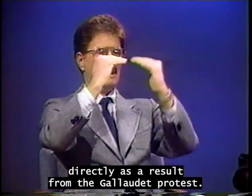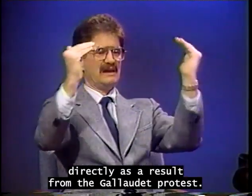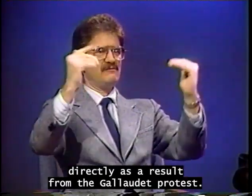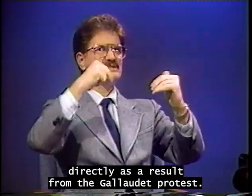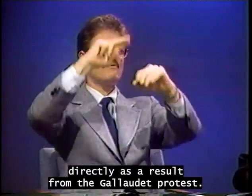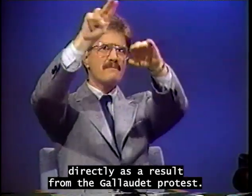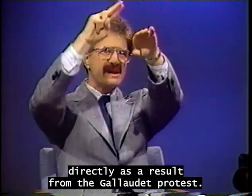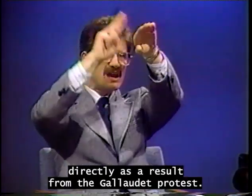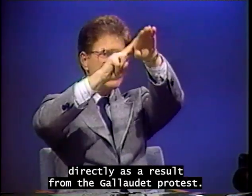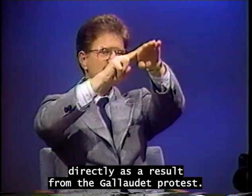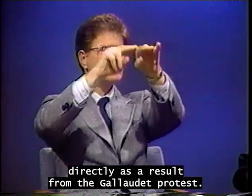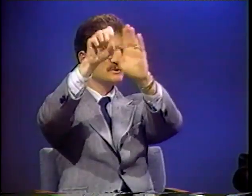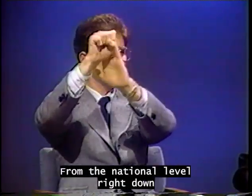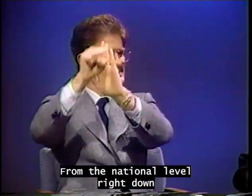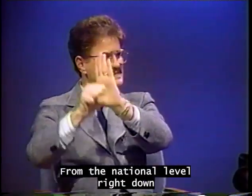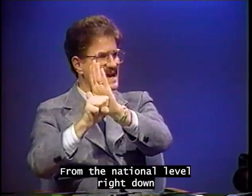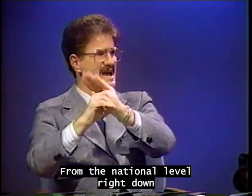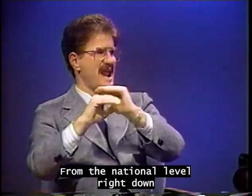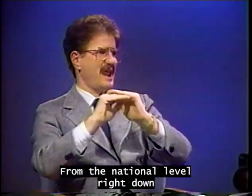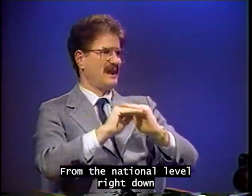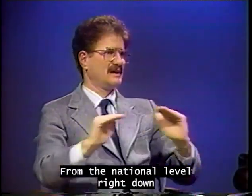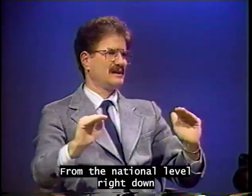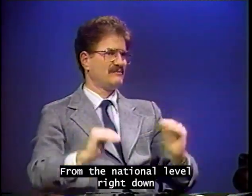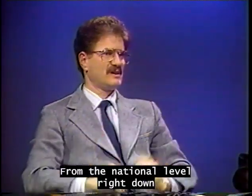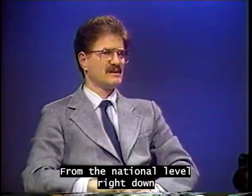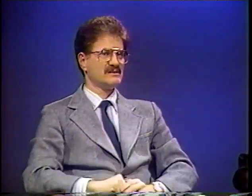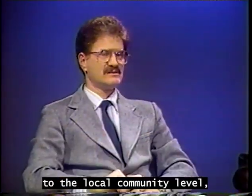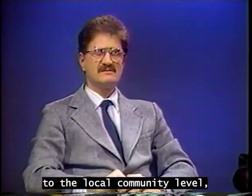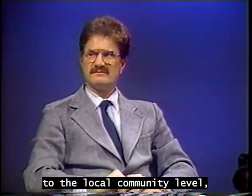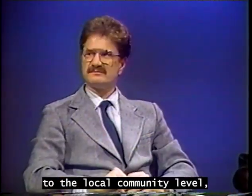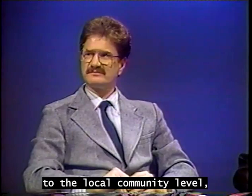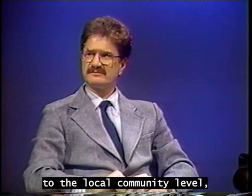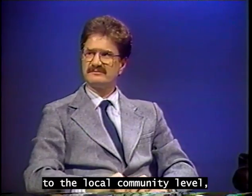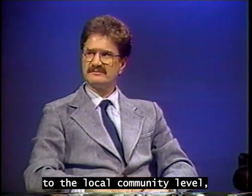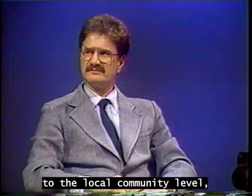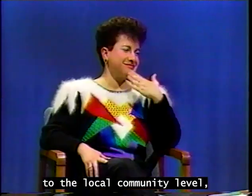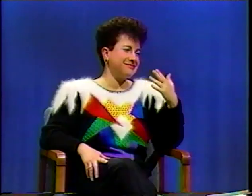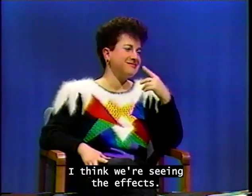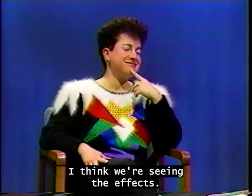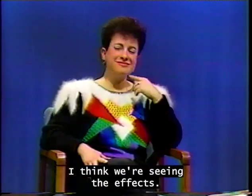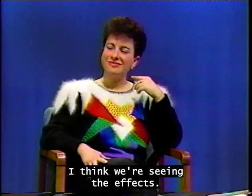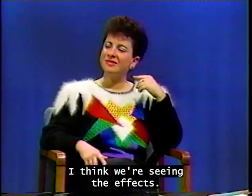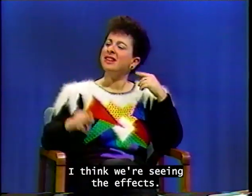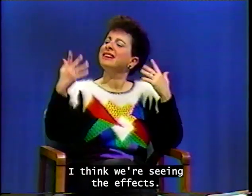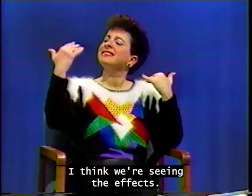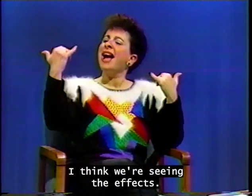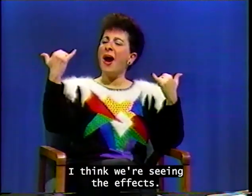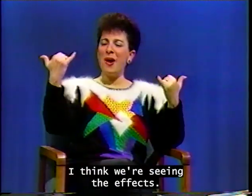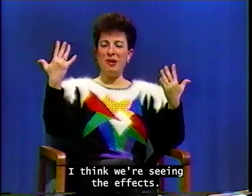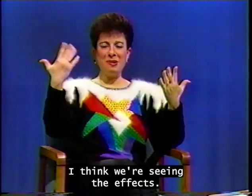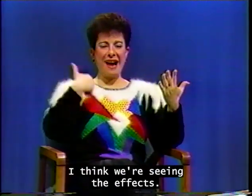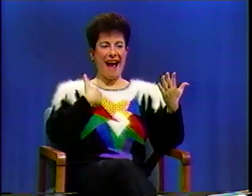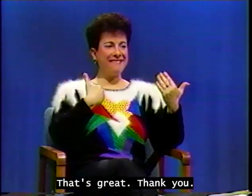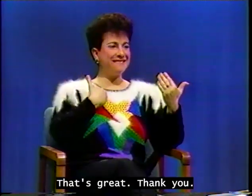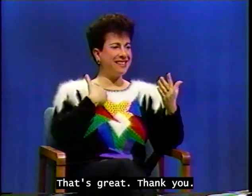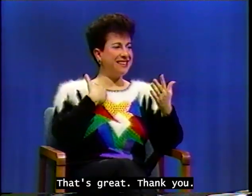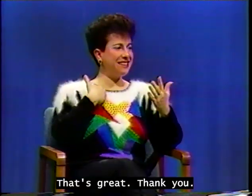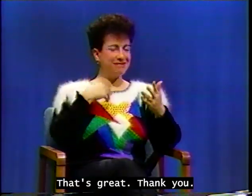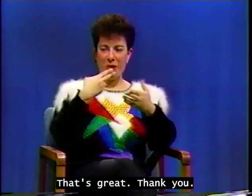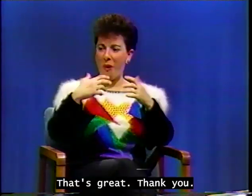the Gallaudet protest. From the national level right down to the local community level, I think we're seeing the effects. That's great.